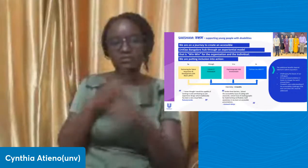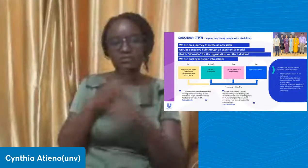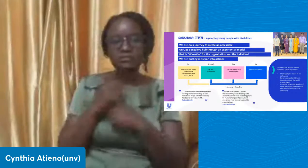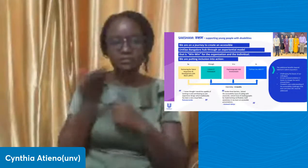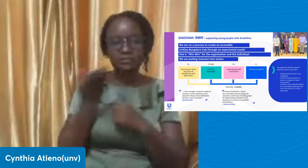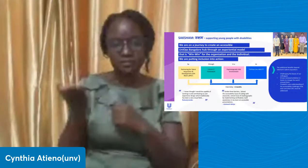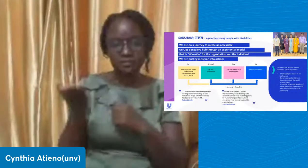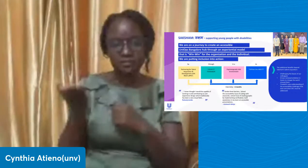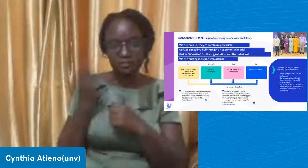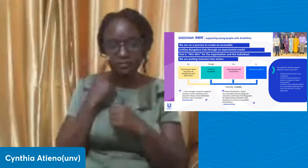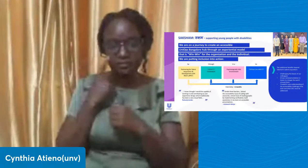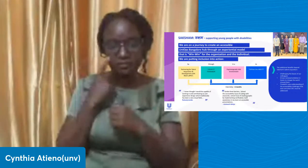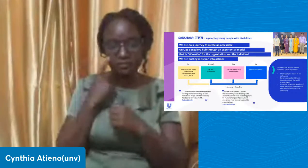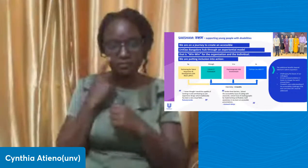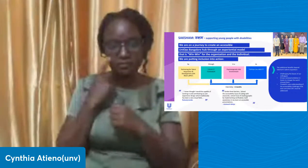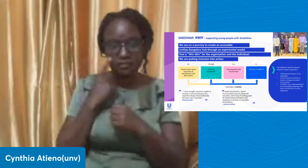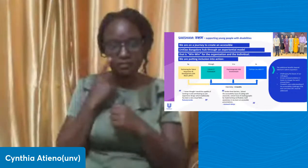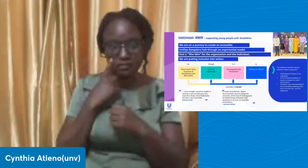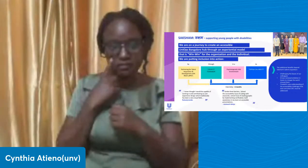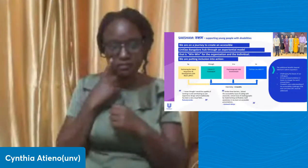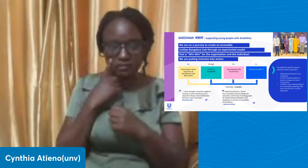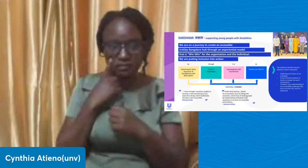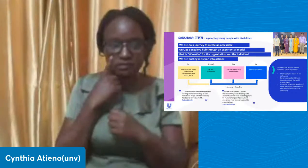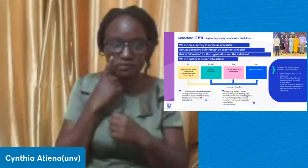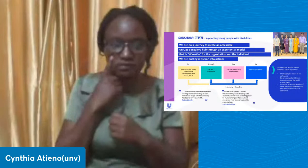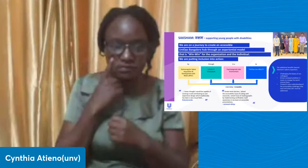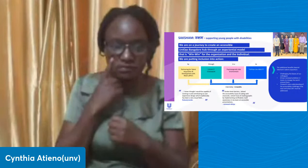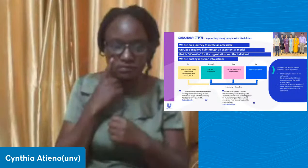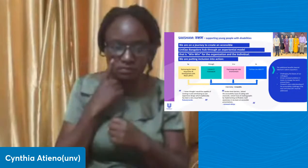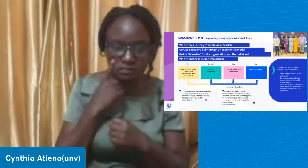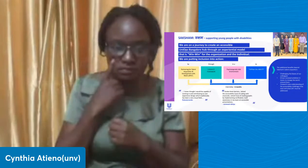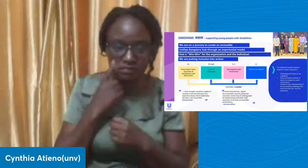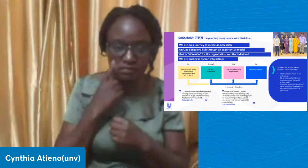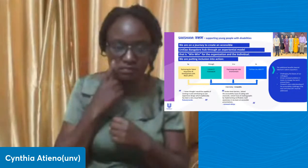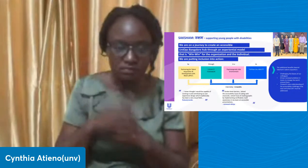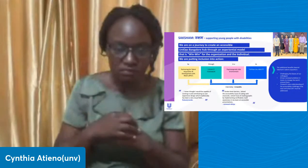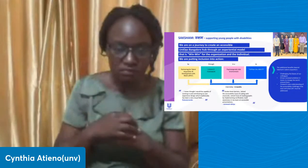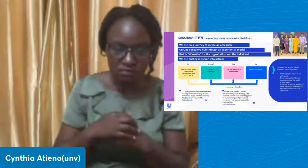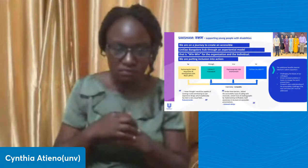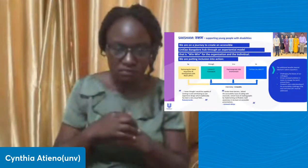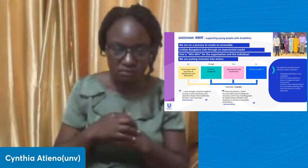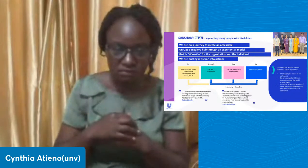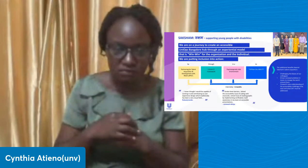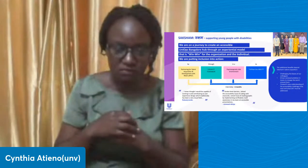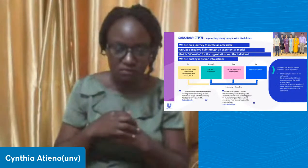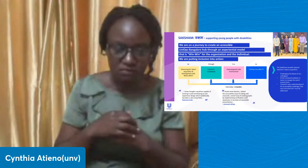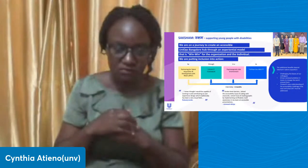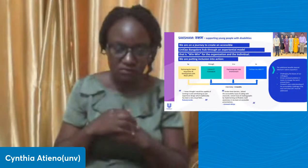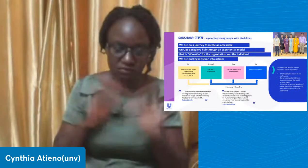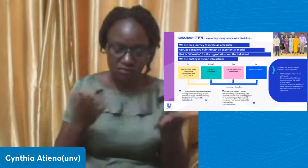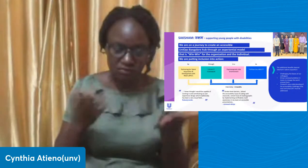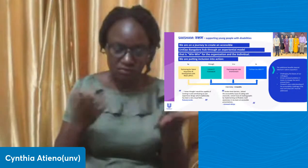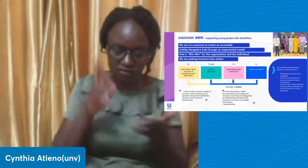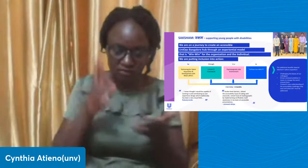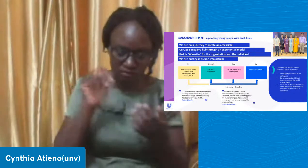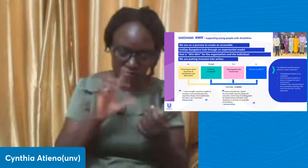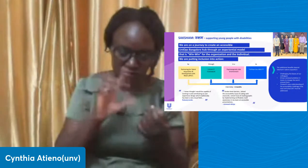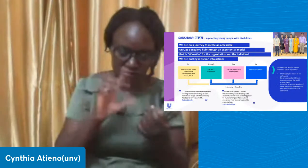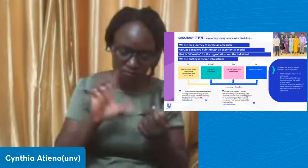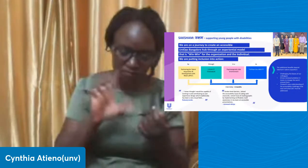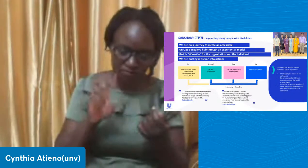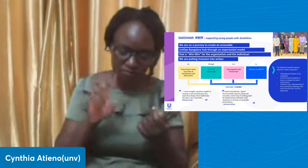what I wanted to show you in the film is how the Unilever operations is looking at, you know, how we make